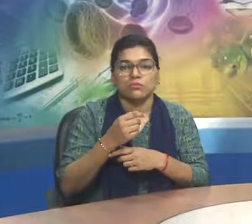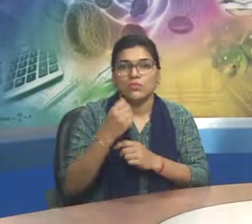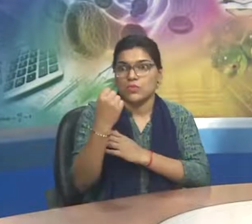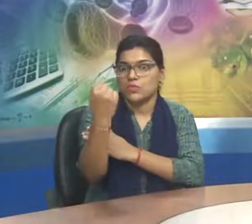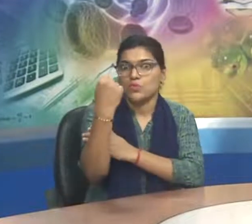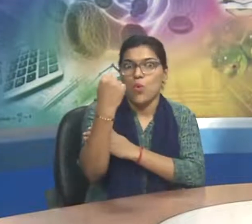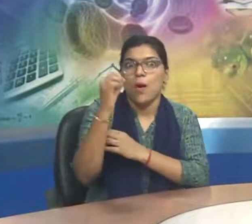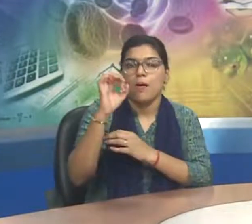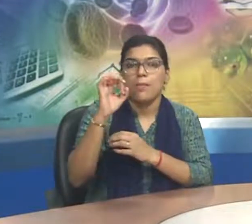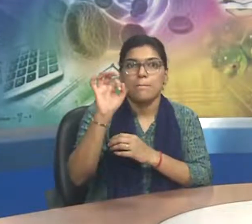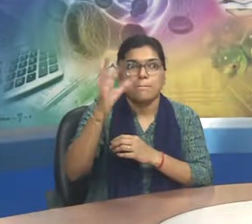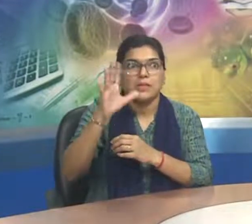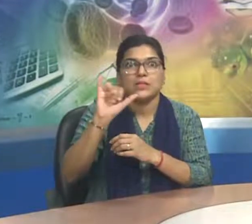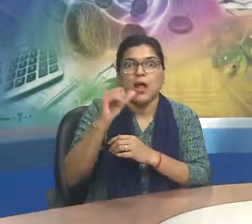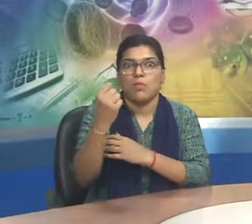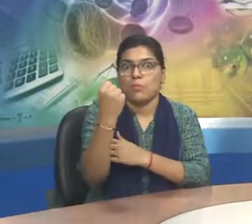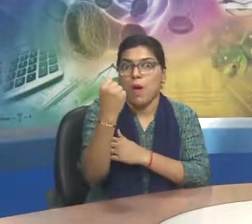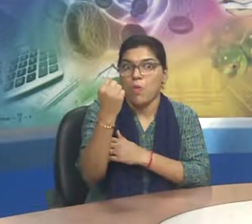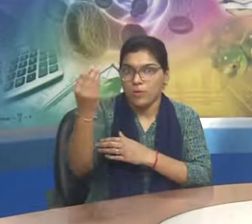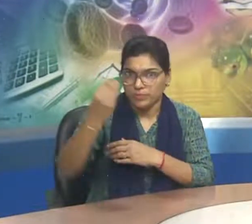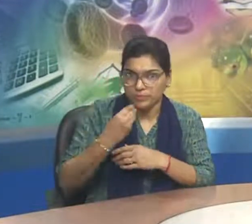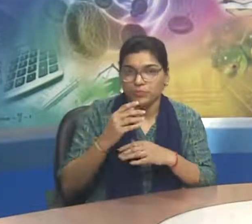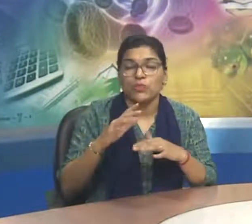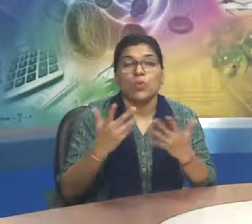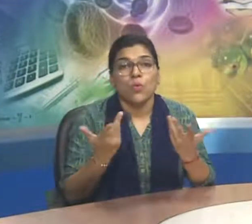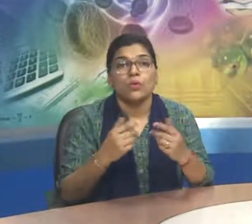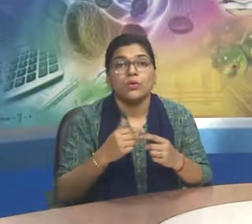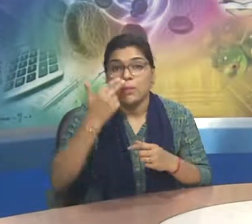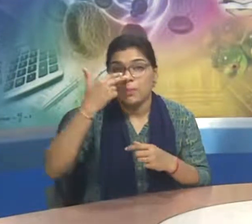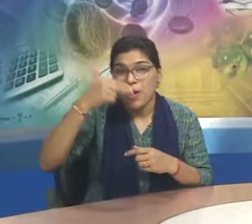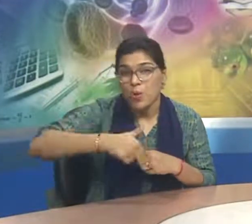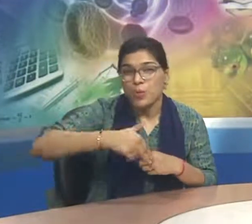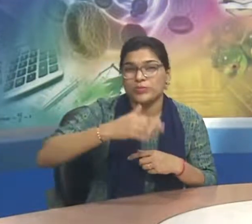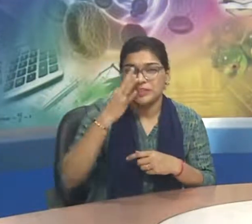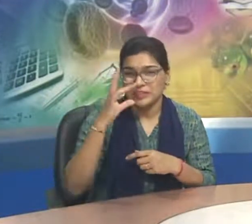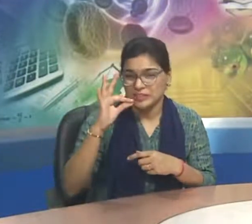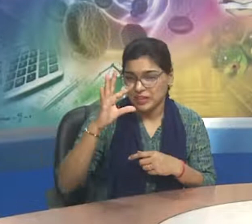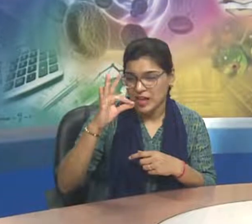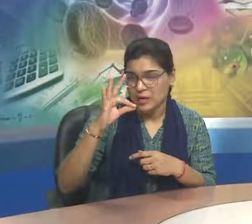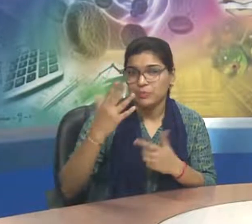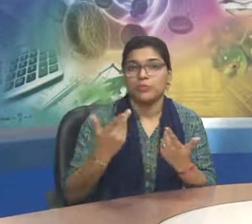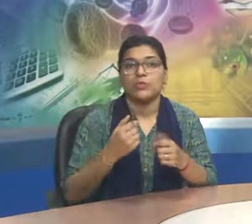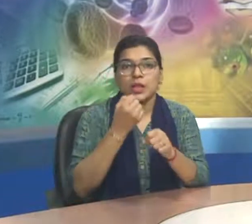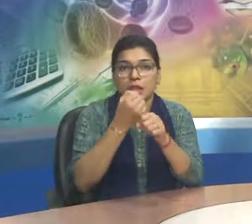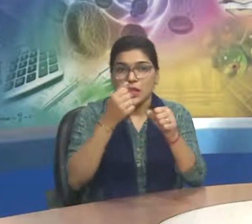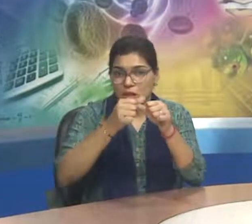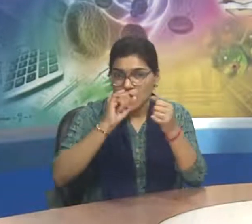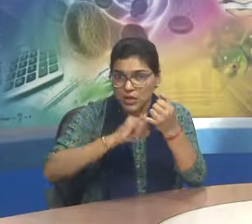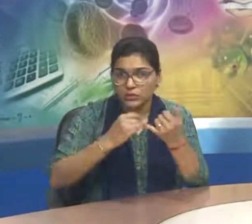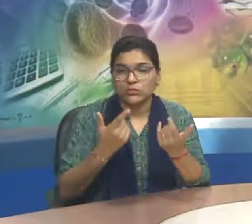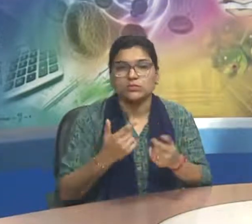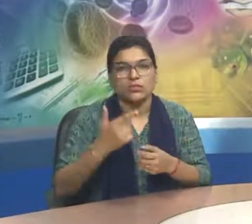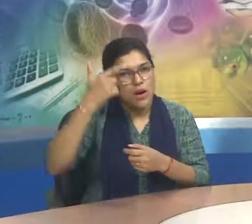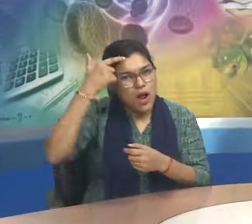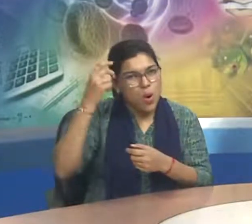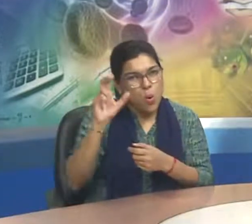Like abiotic resources are land, water,